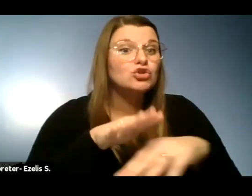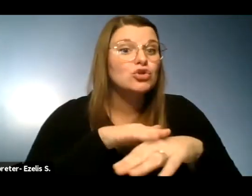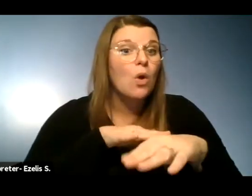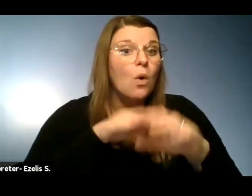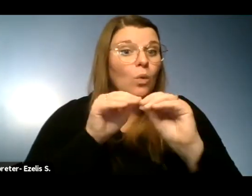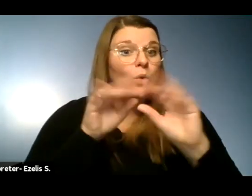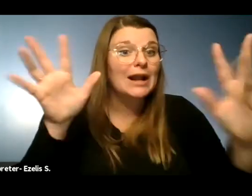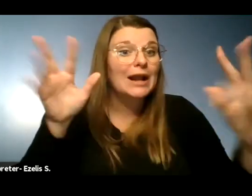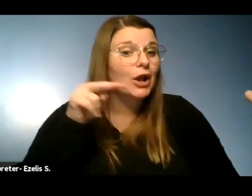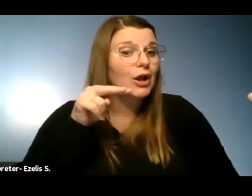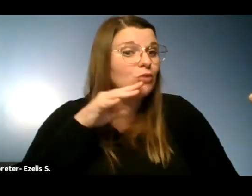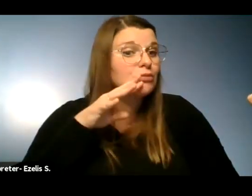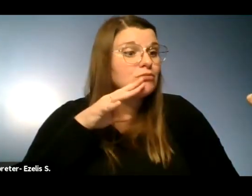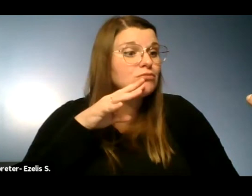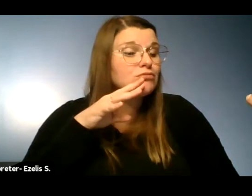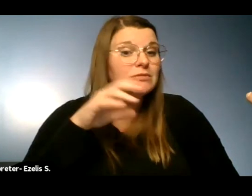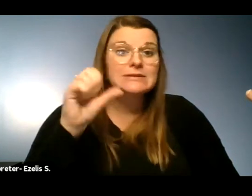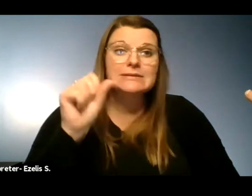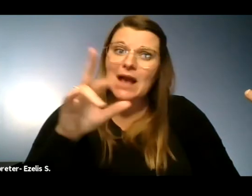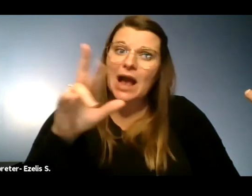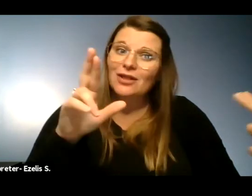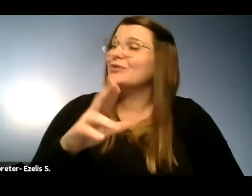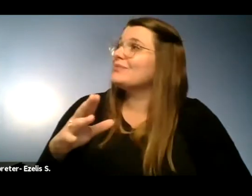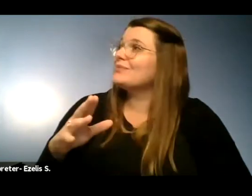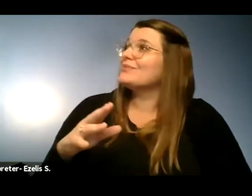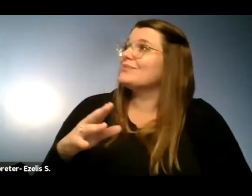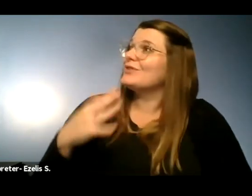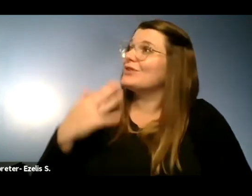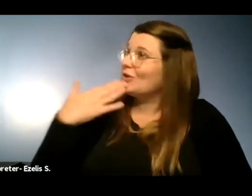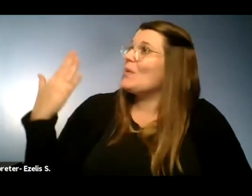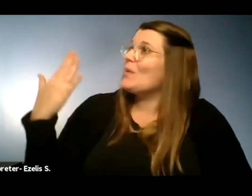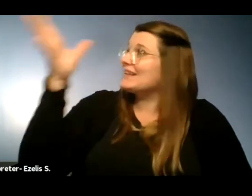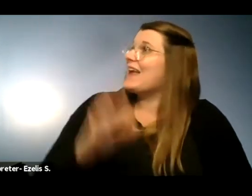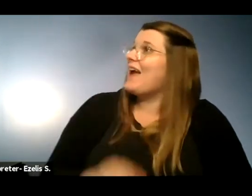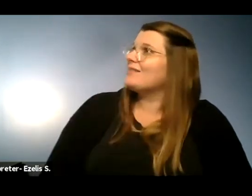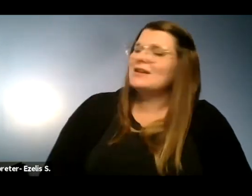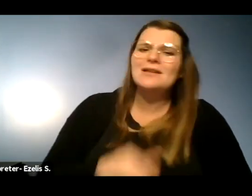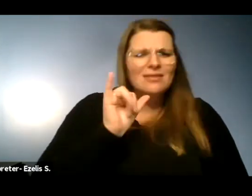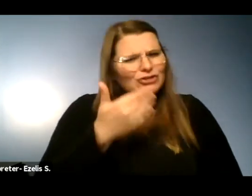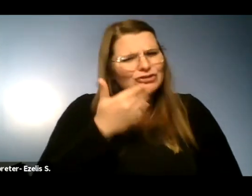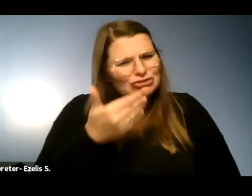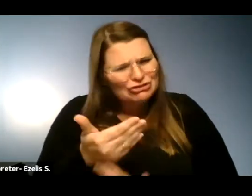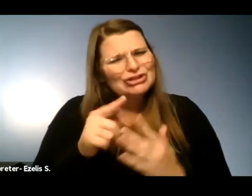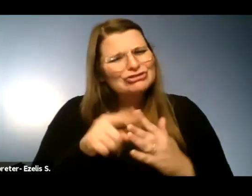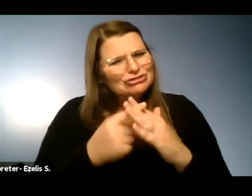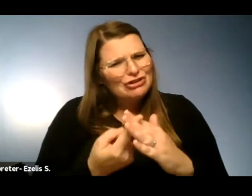clearly. Skylar says, morning, Dad. It's a good start.